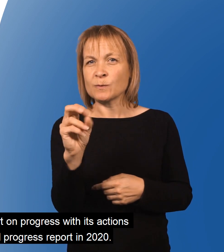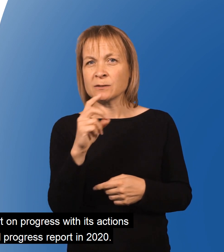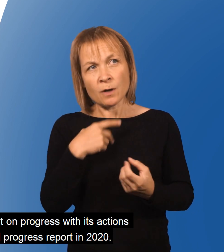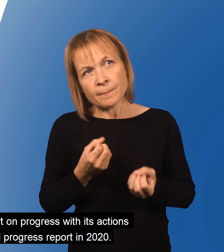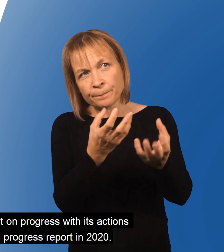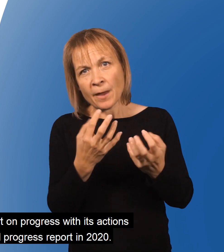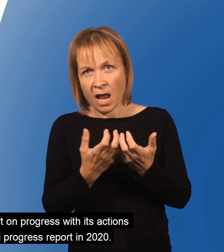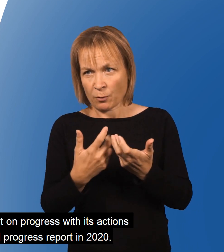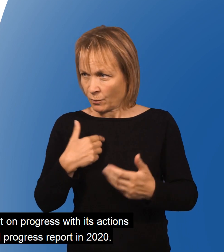2020.